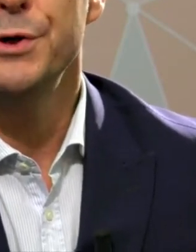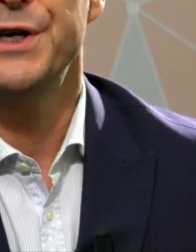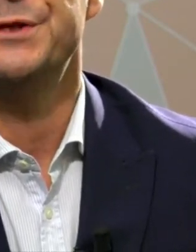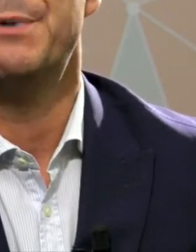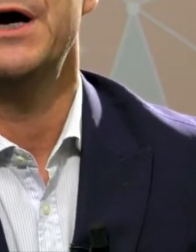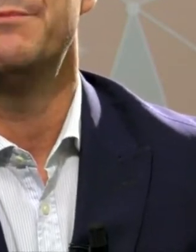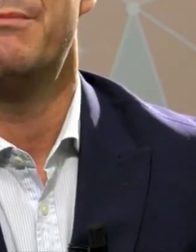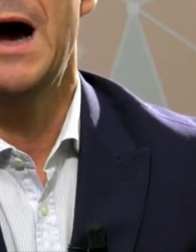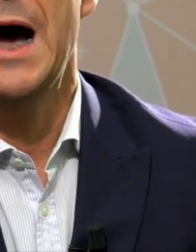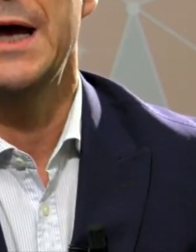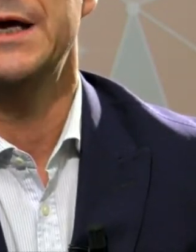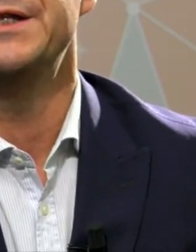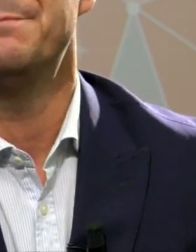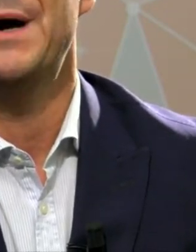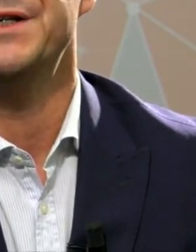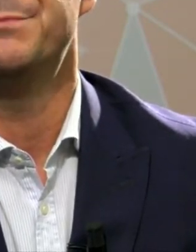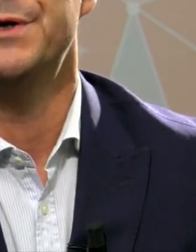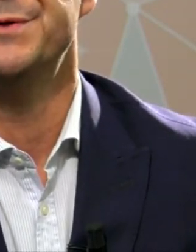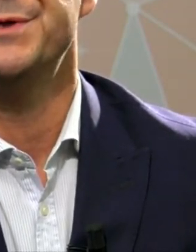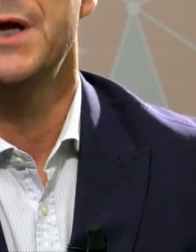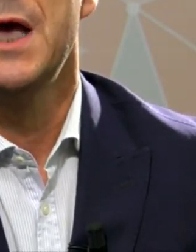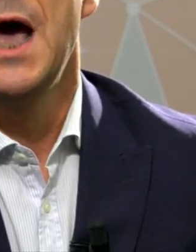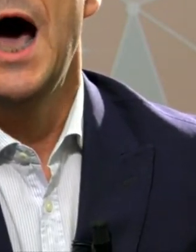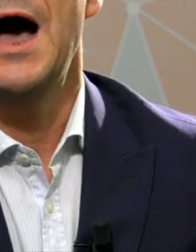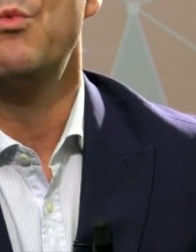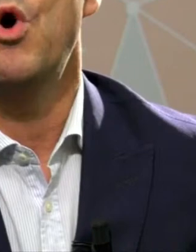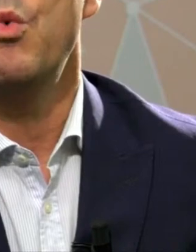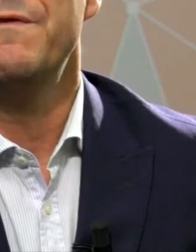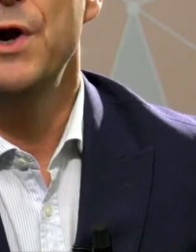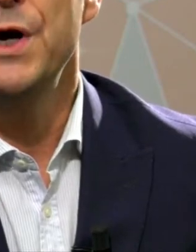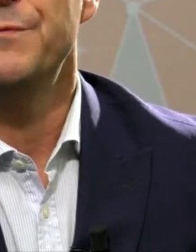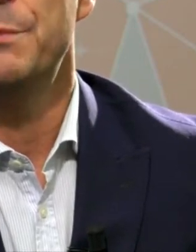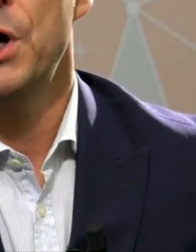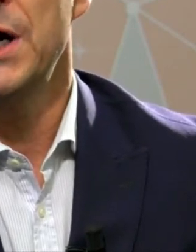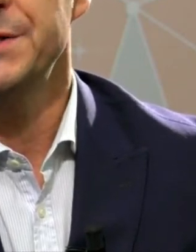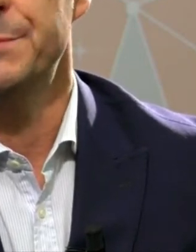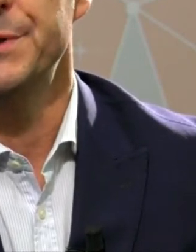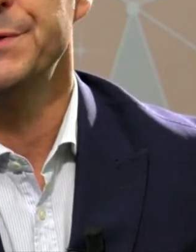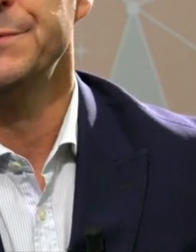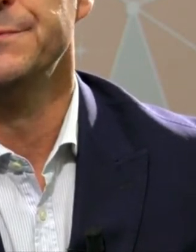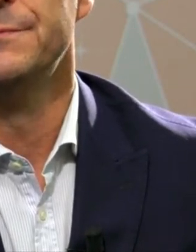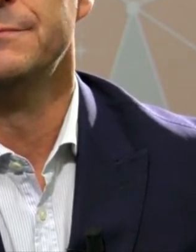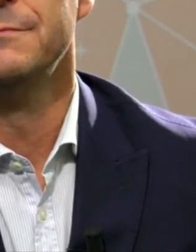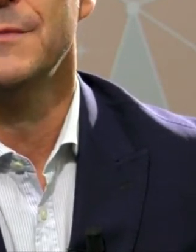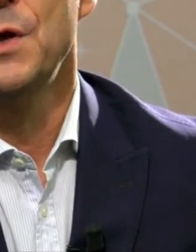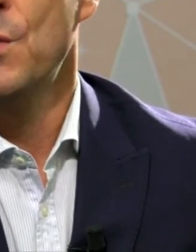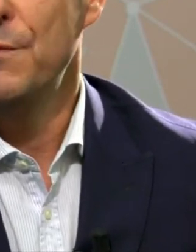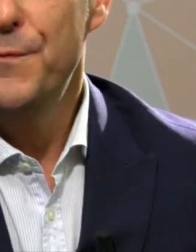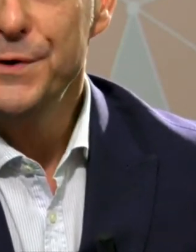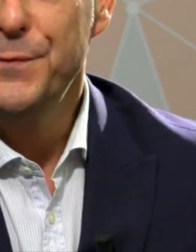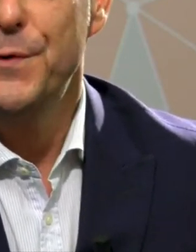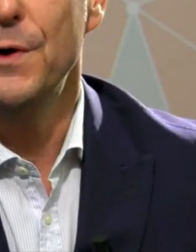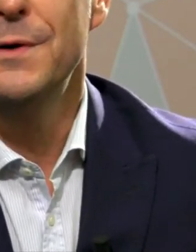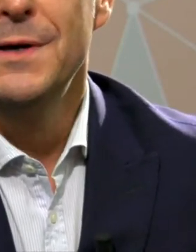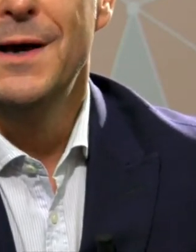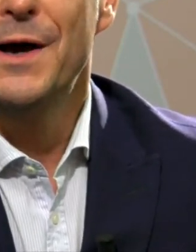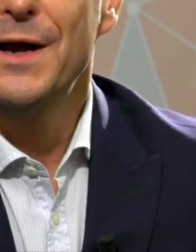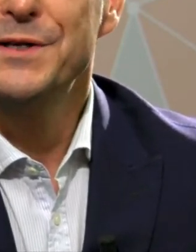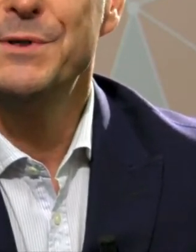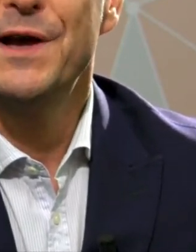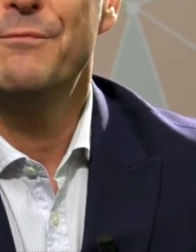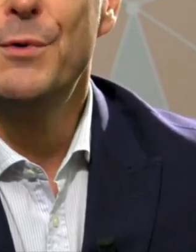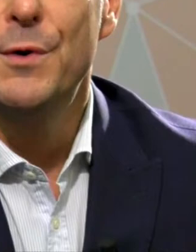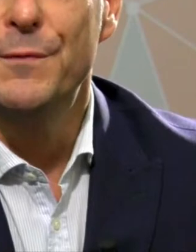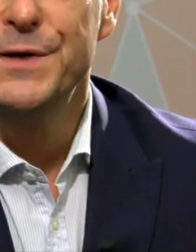been most inspired by in the past month and what we've learned from our customers. First of all,